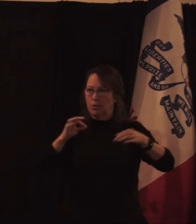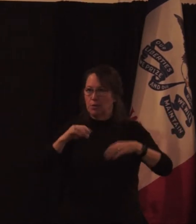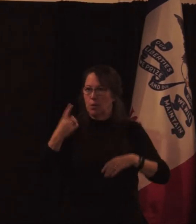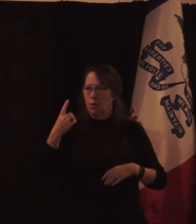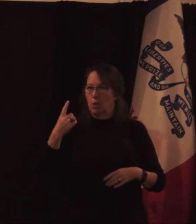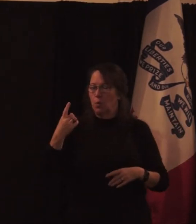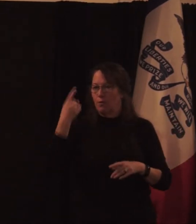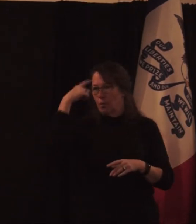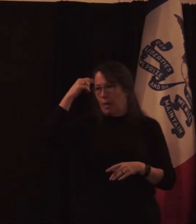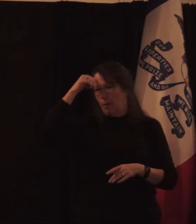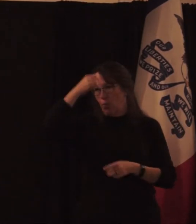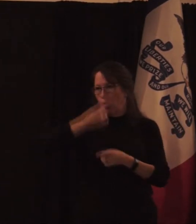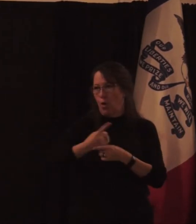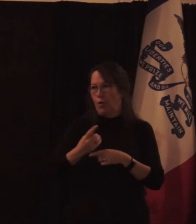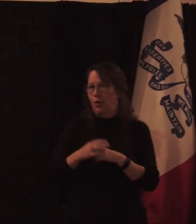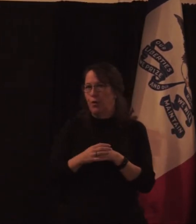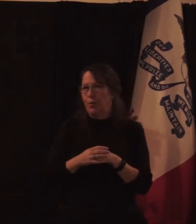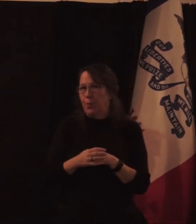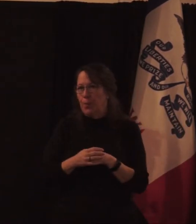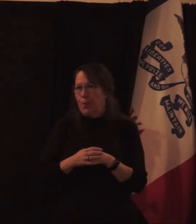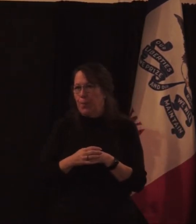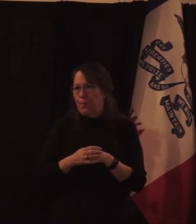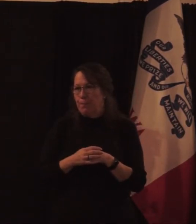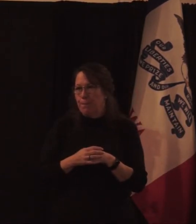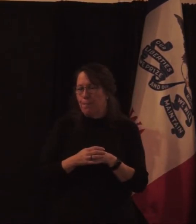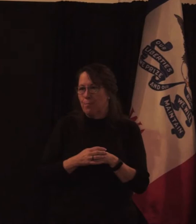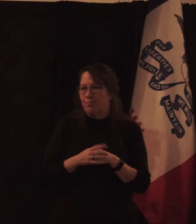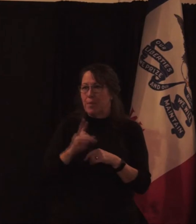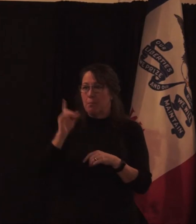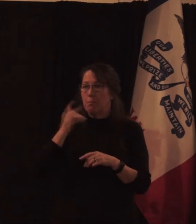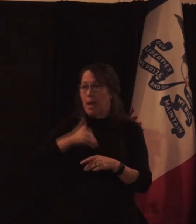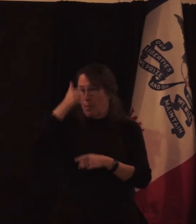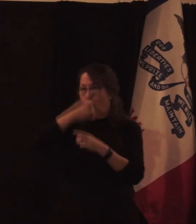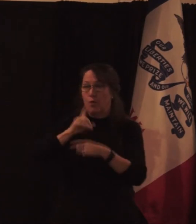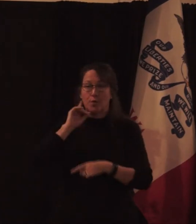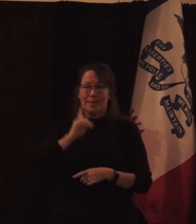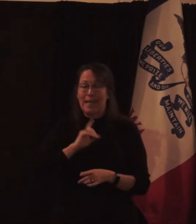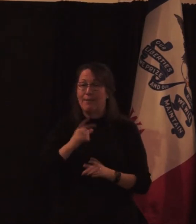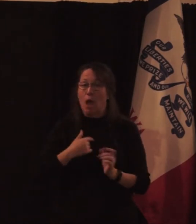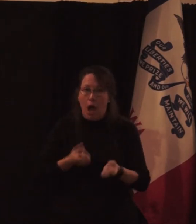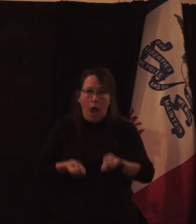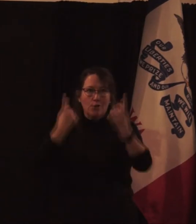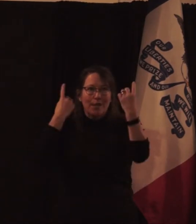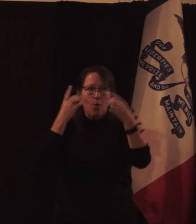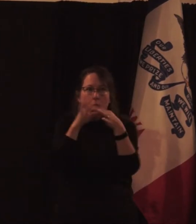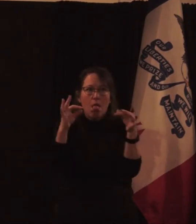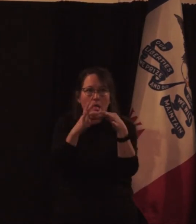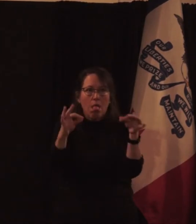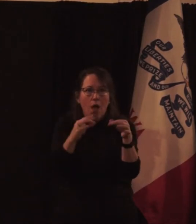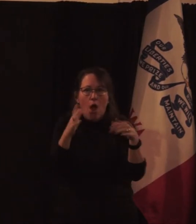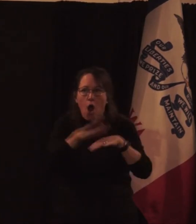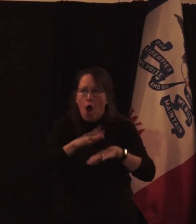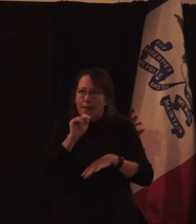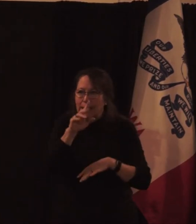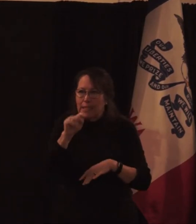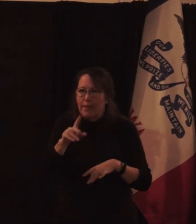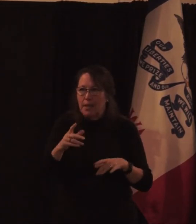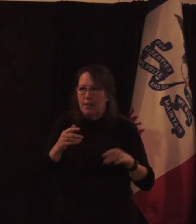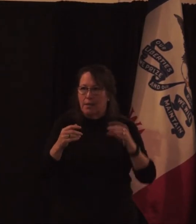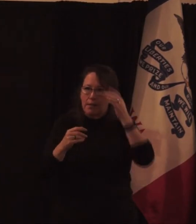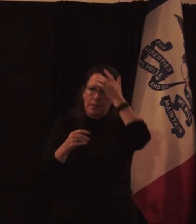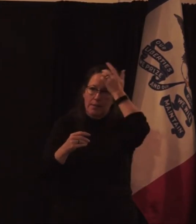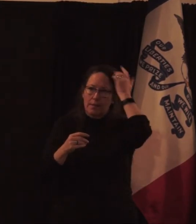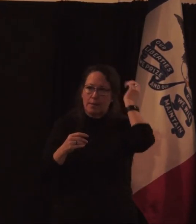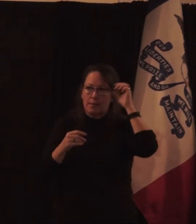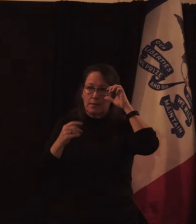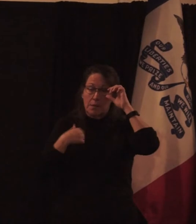got one for my brother, and who was deaf, and he could finally understand closed captions. But in those days, we didn't